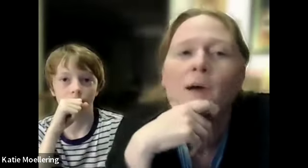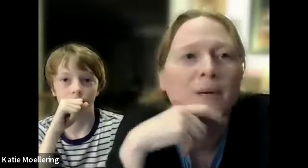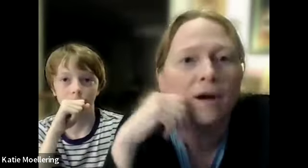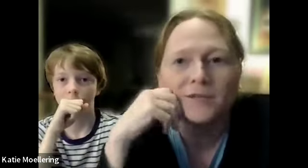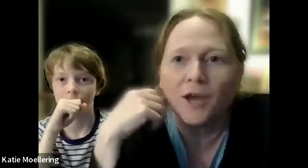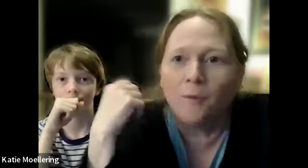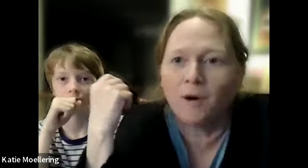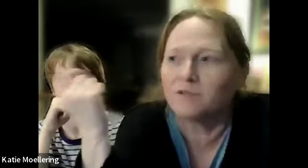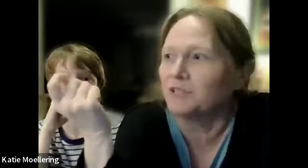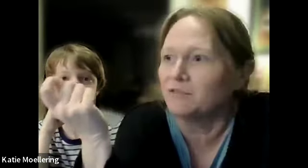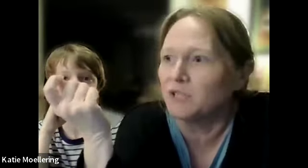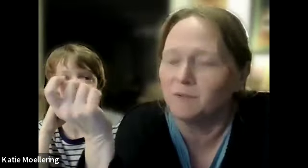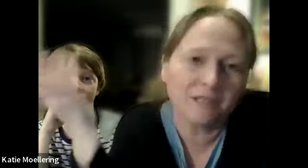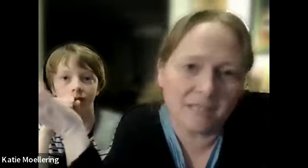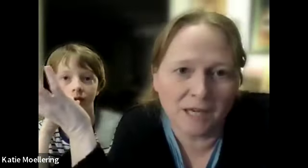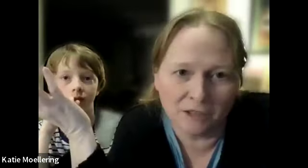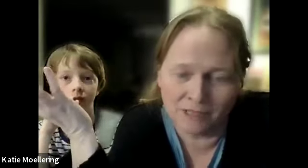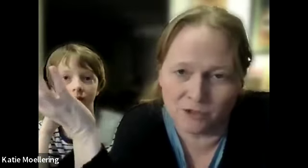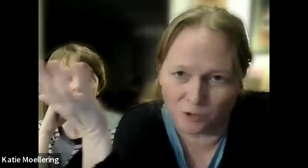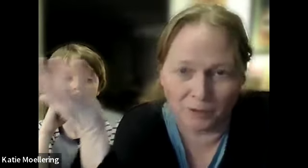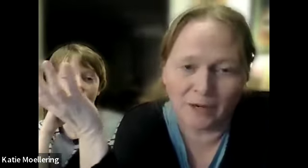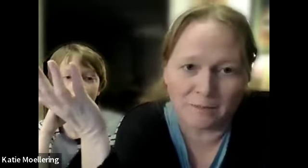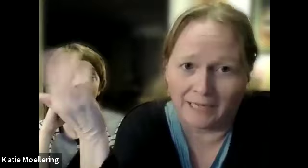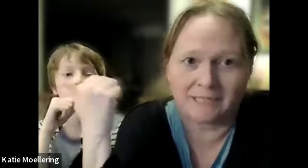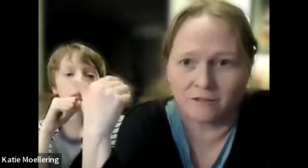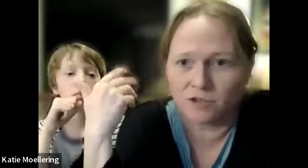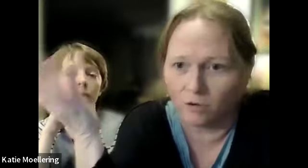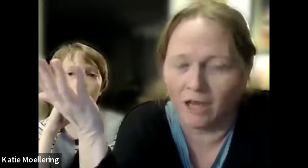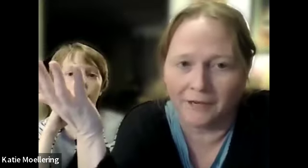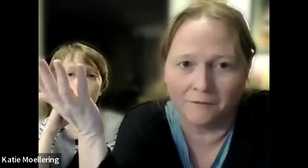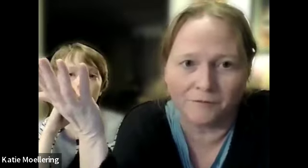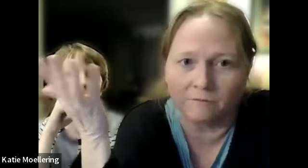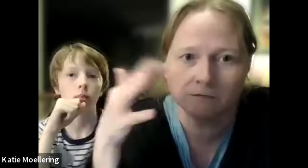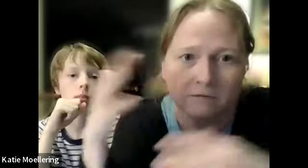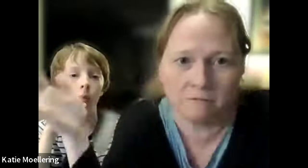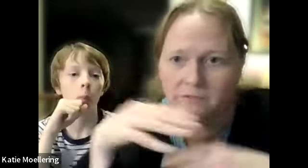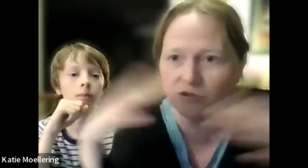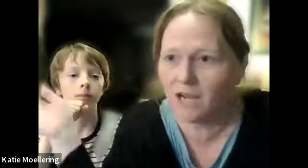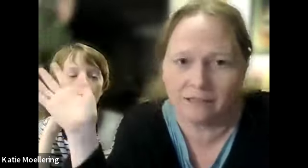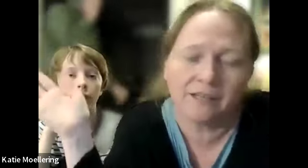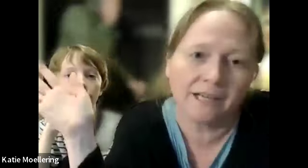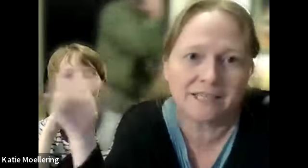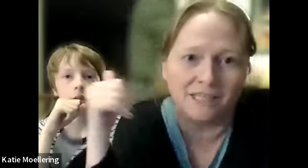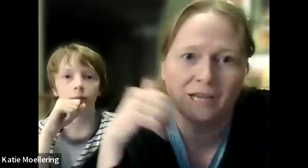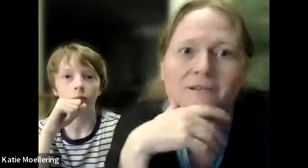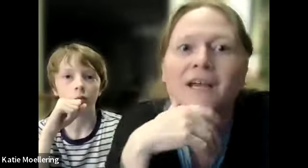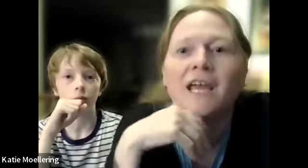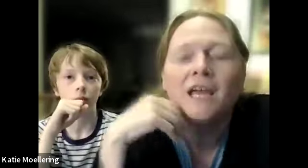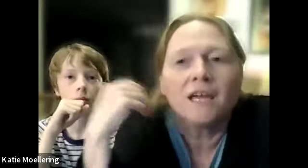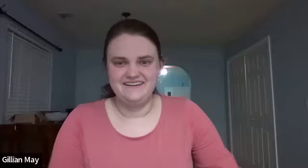But also what was really interesting was Steep Canyon Rangers are a bluegrass band. So there's a whole lot of there's not lyrics, Yeah.